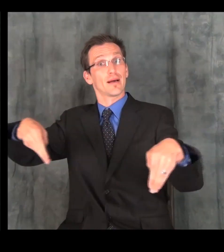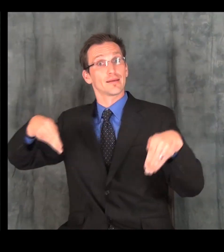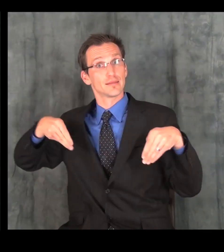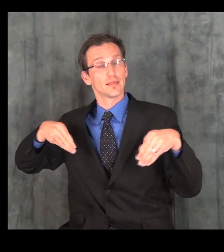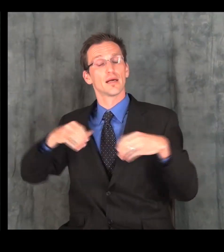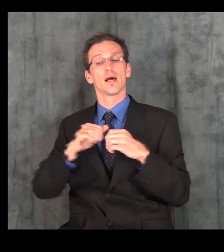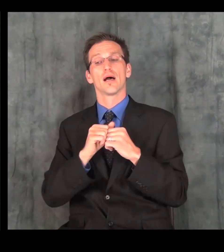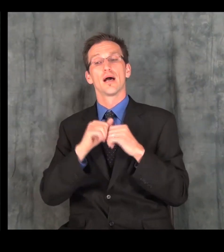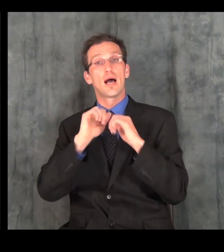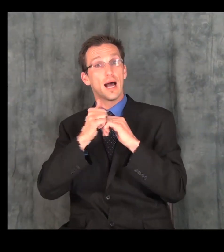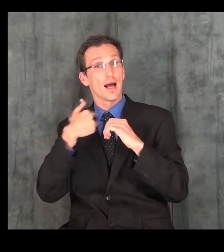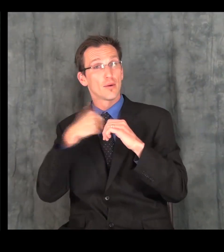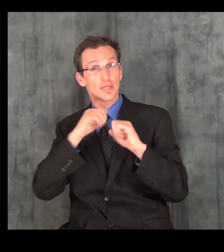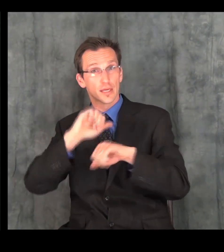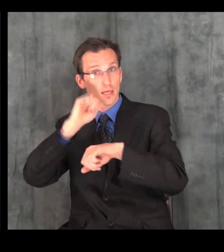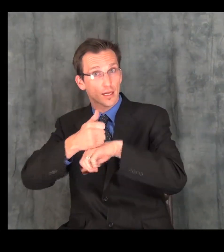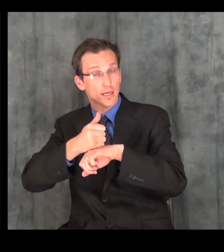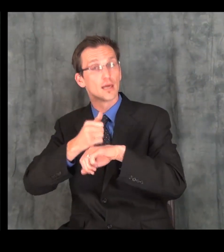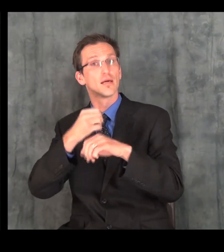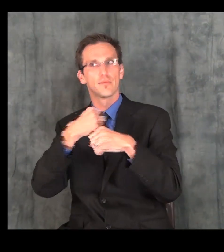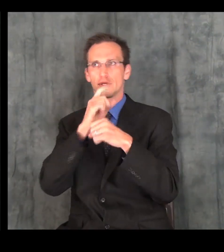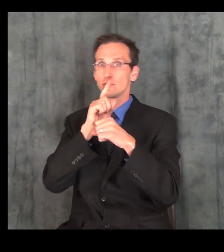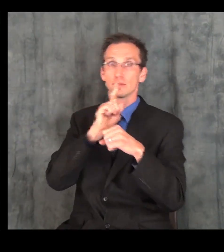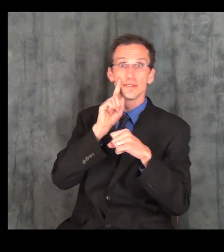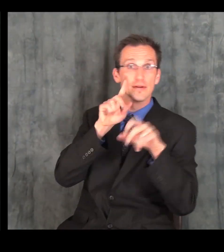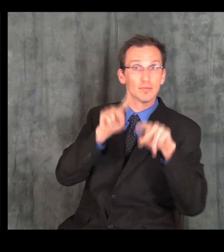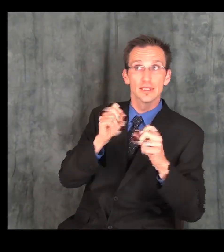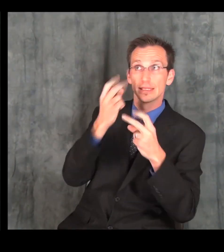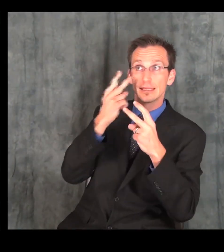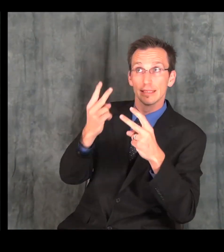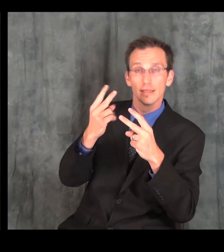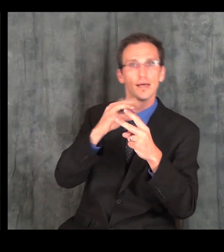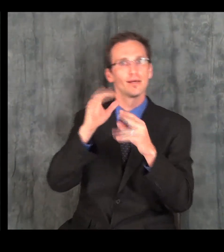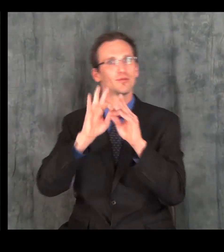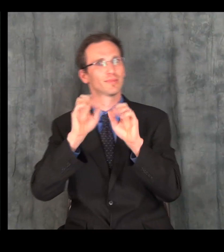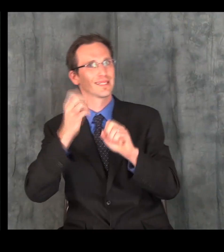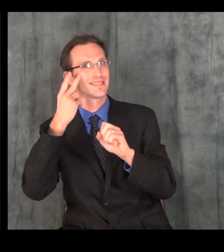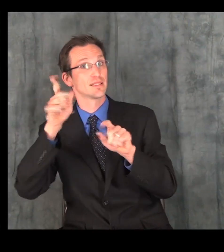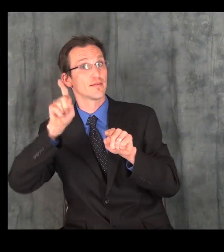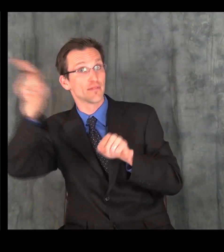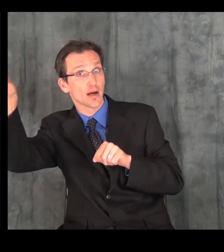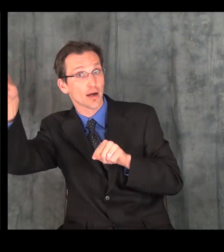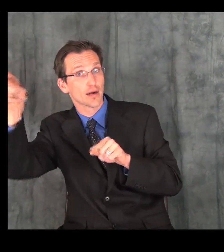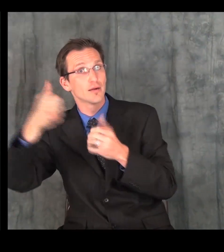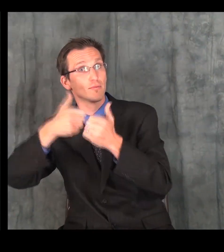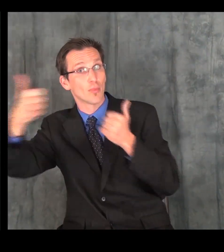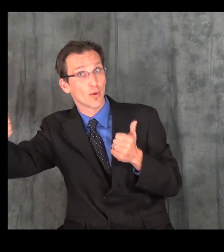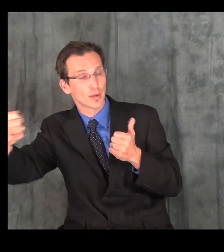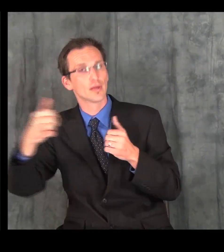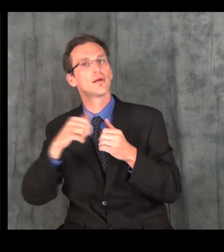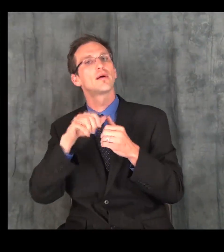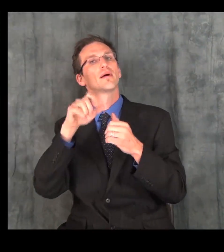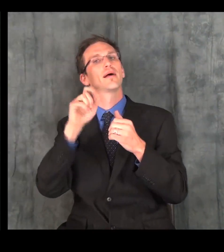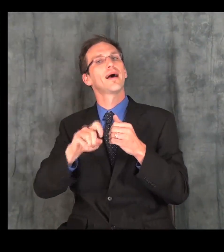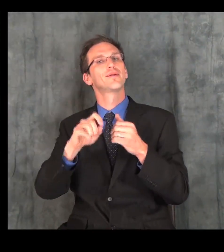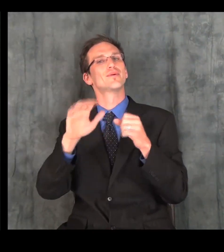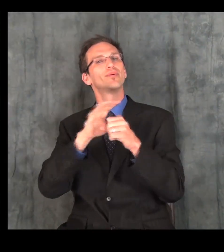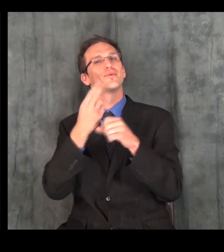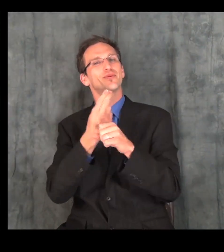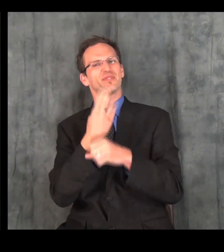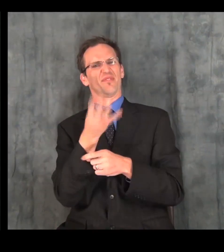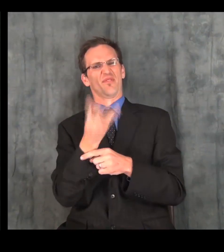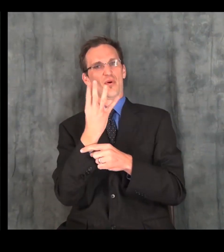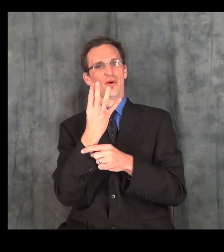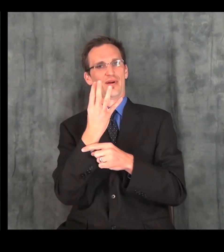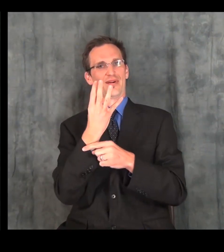deaf person could be seen by the interpreter in the remote suite was to pick the 4-camera view